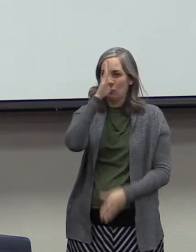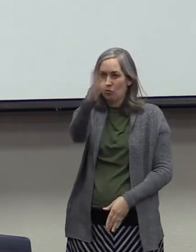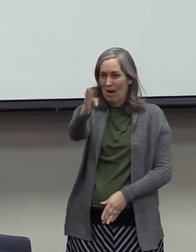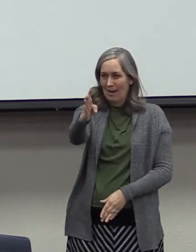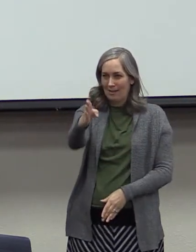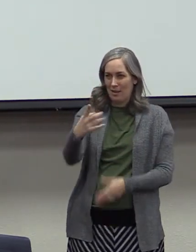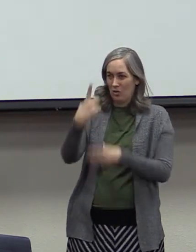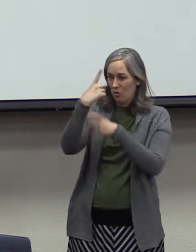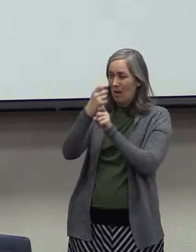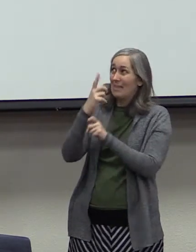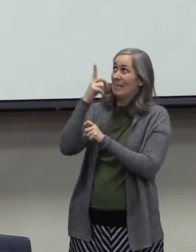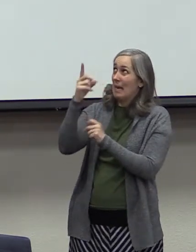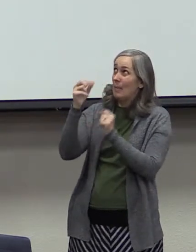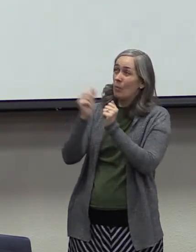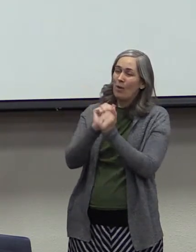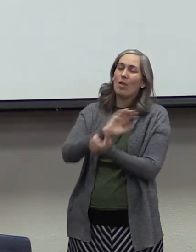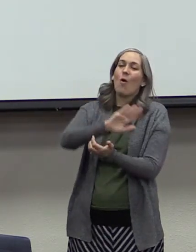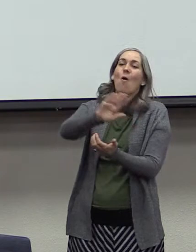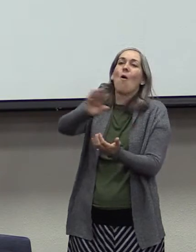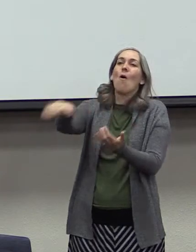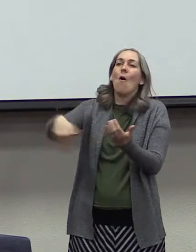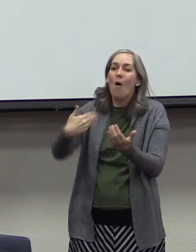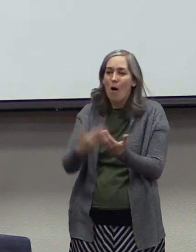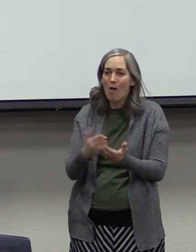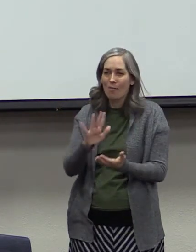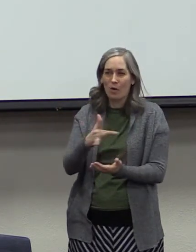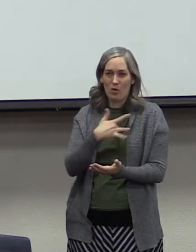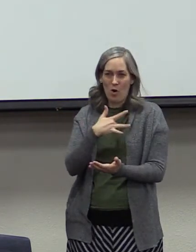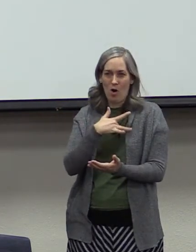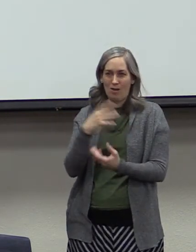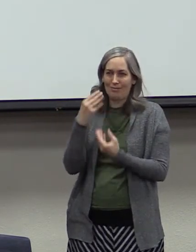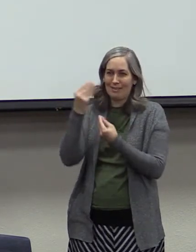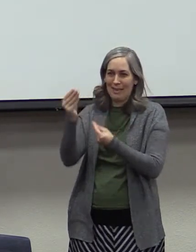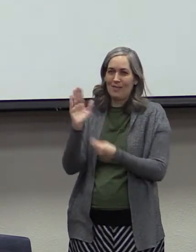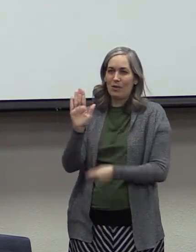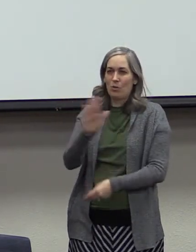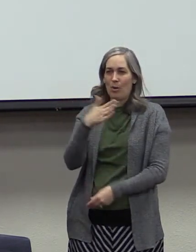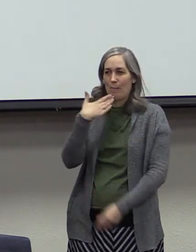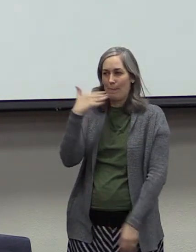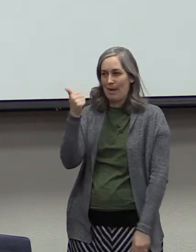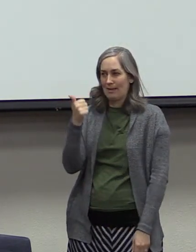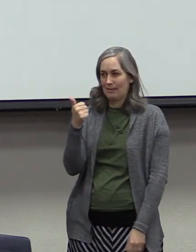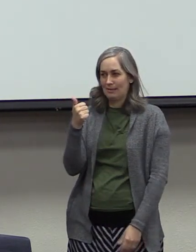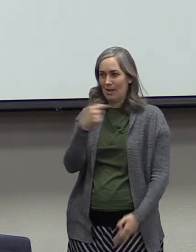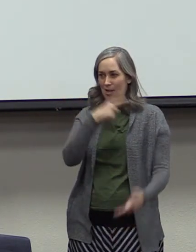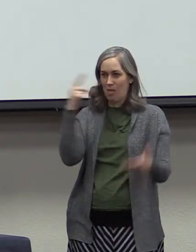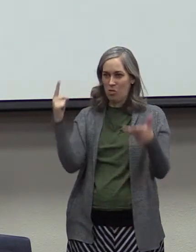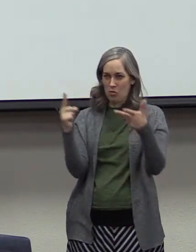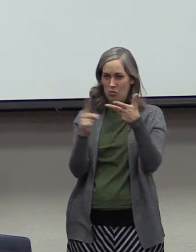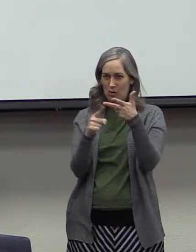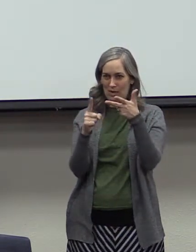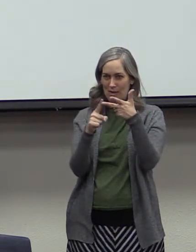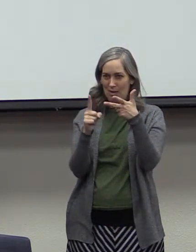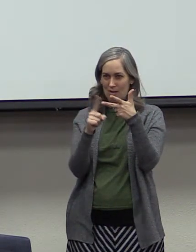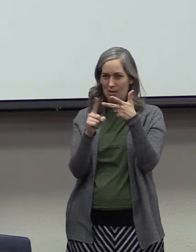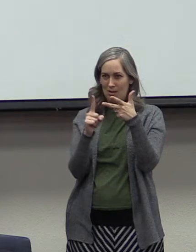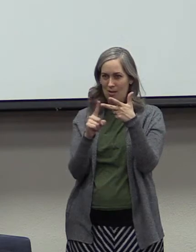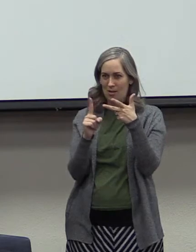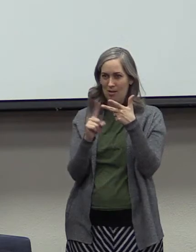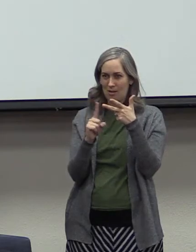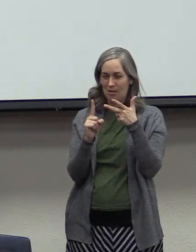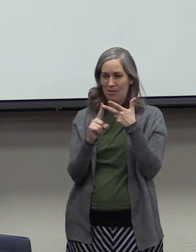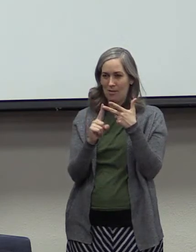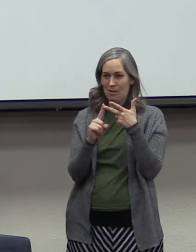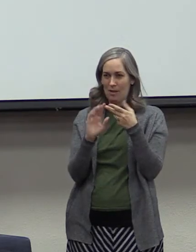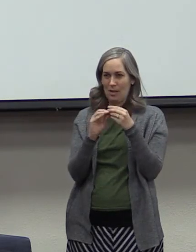all of your heart. Give Him your best. Number 3, it takes determination on our